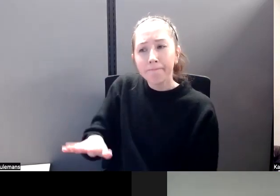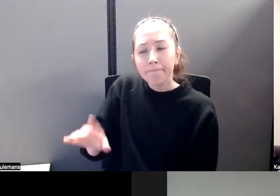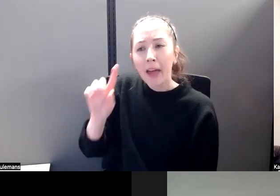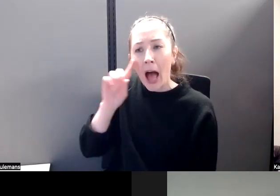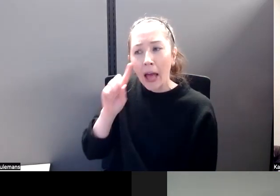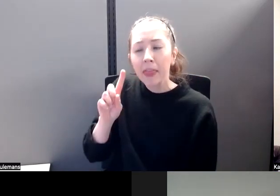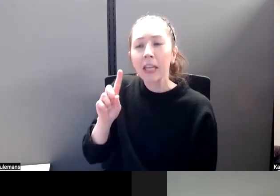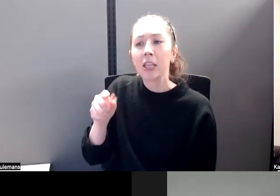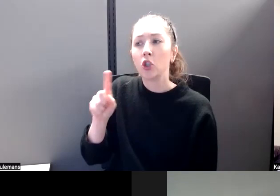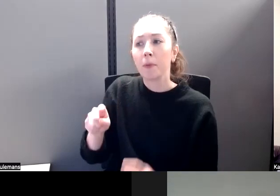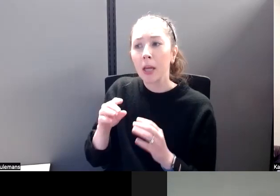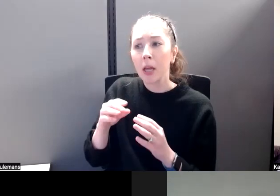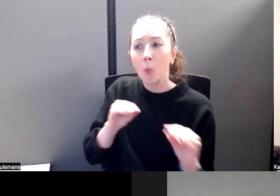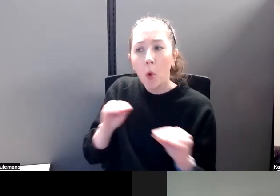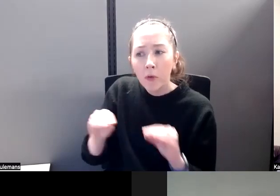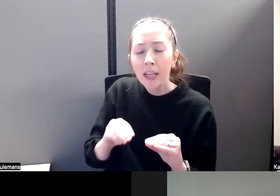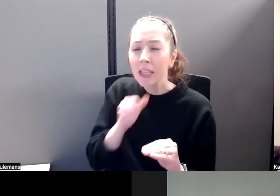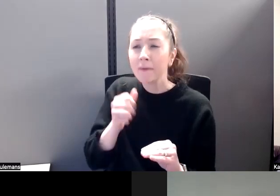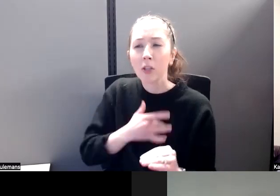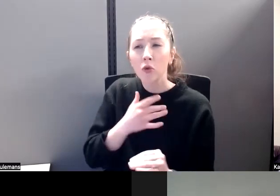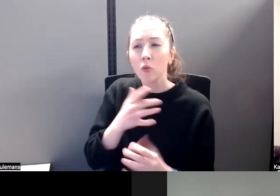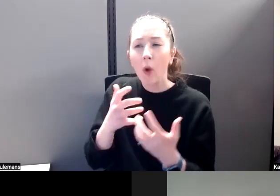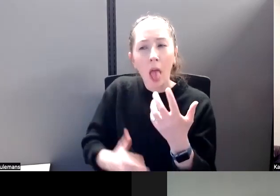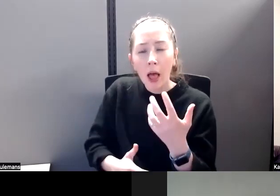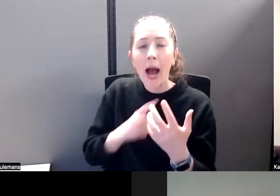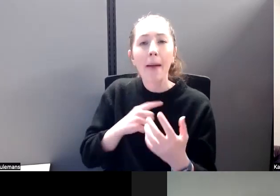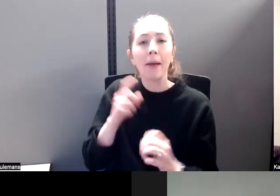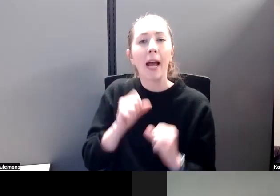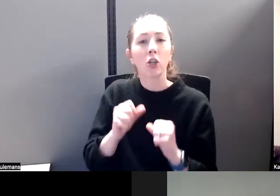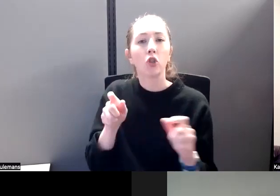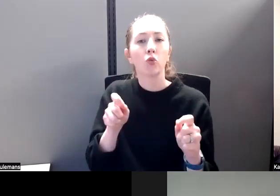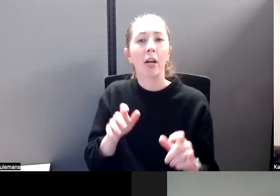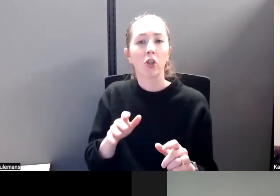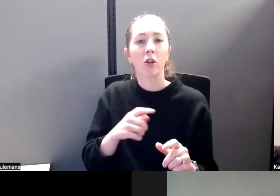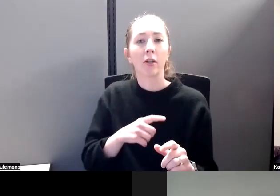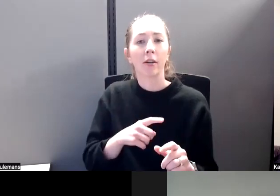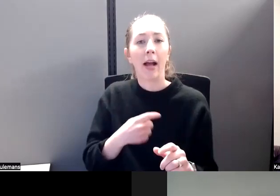be moving. This is where, you know, this doesn't feel right. I'm an actor's director, obviously, because I